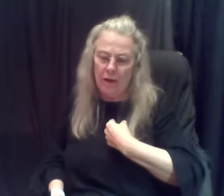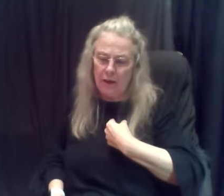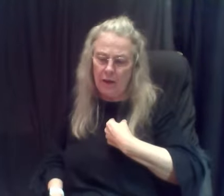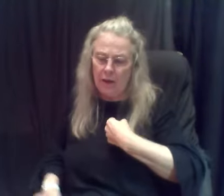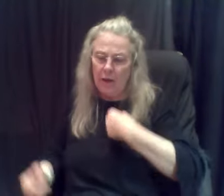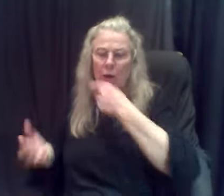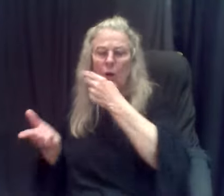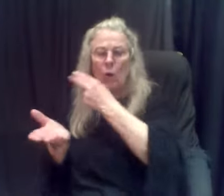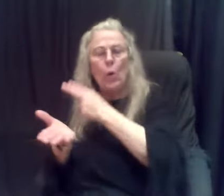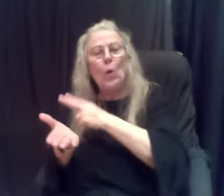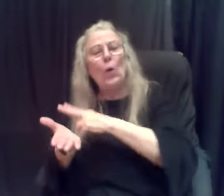me.